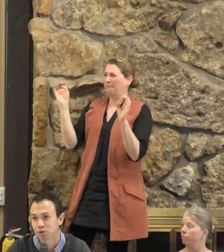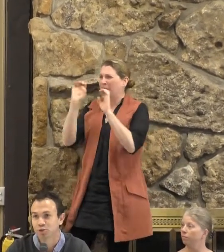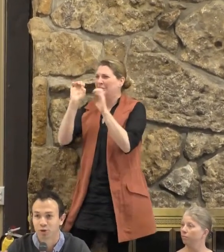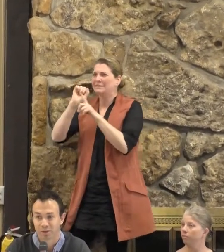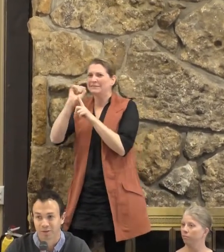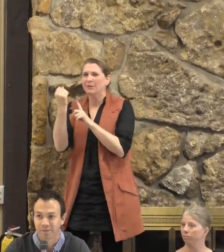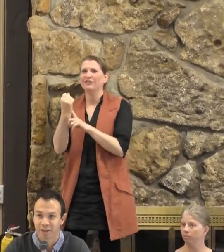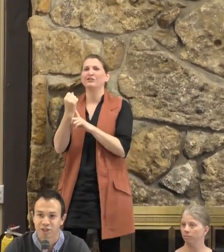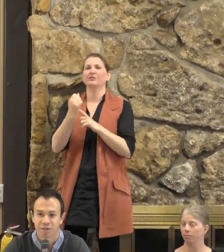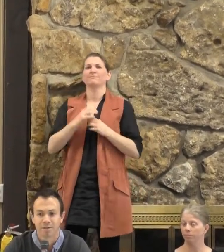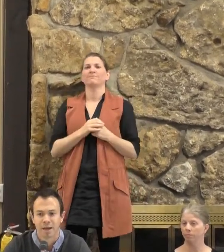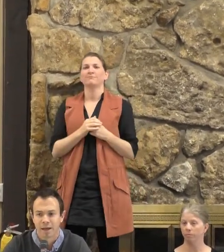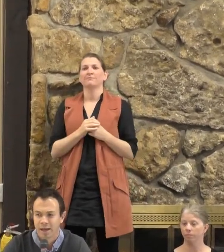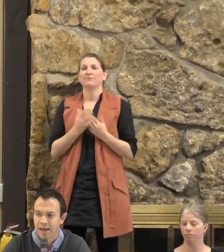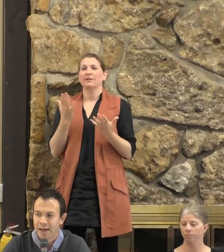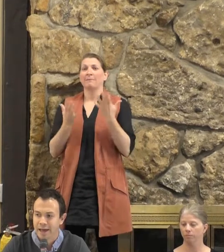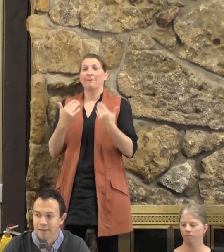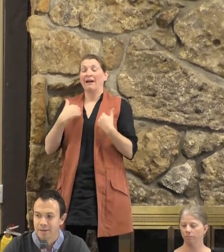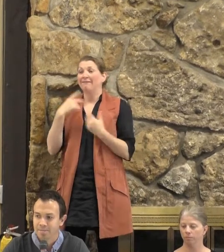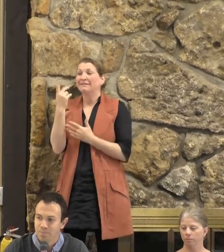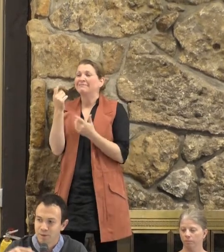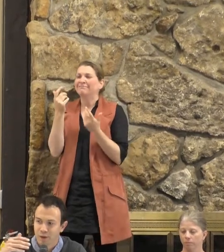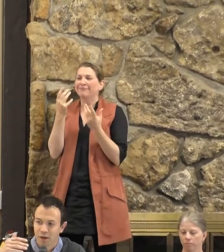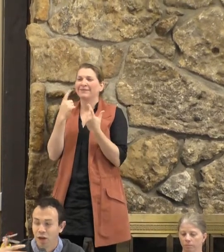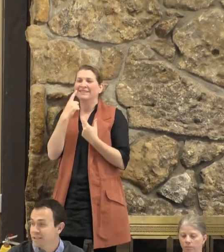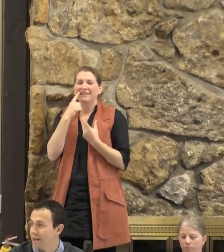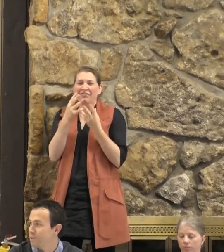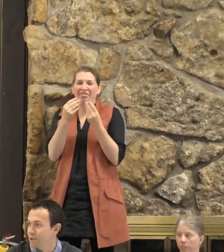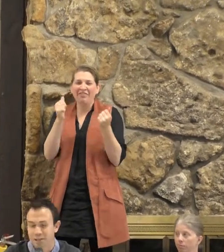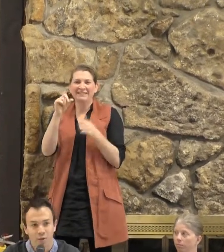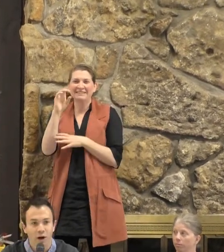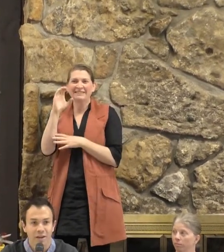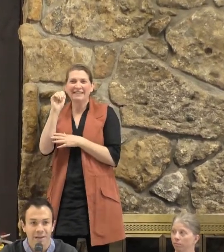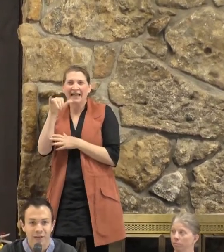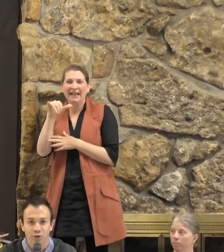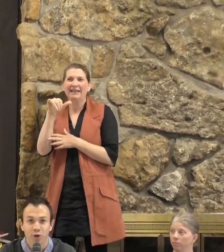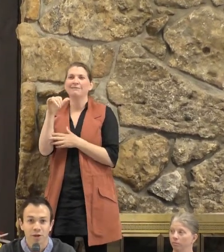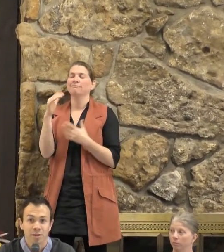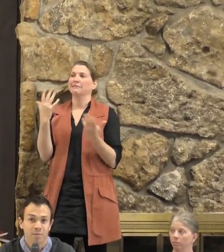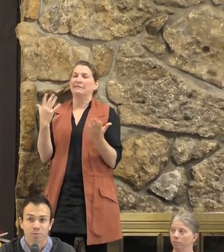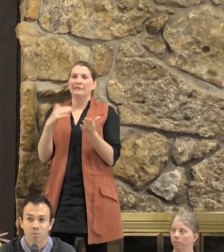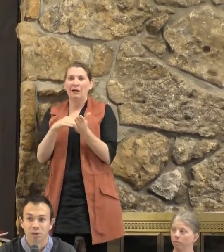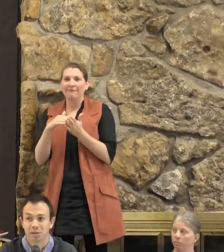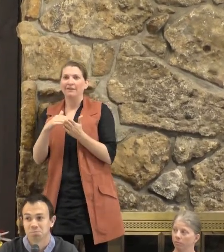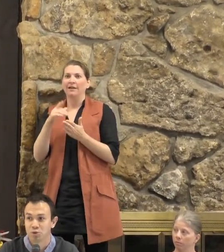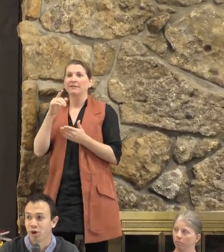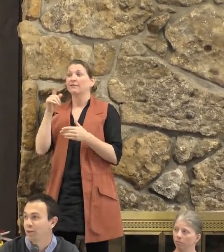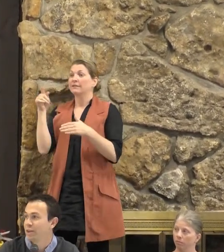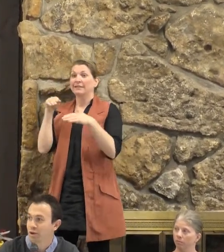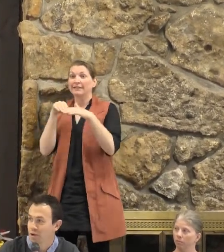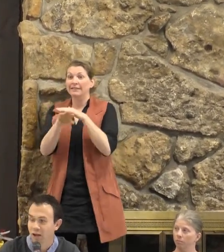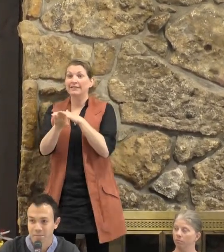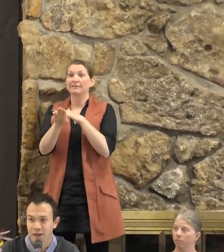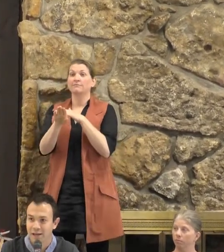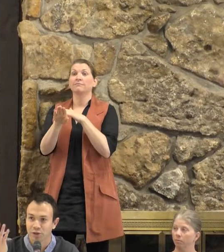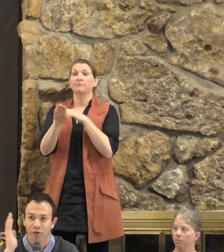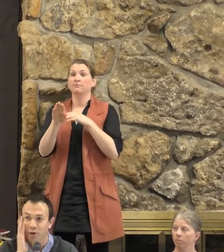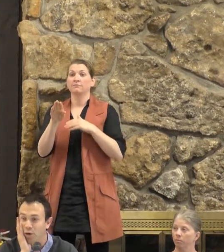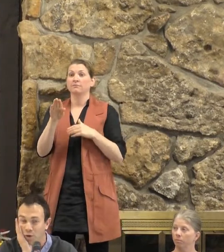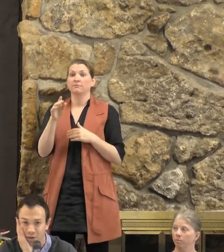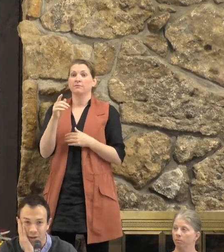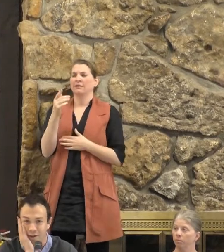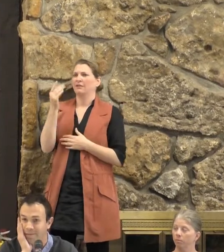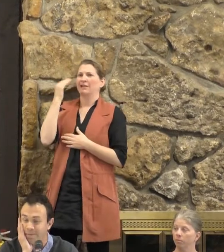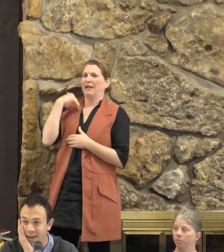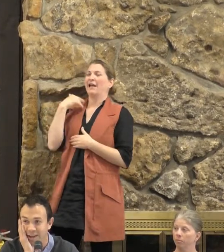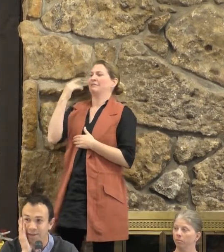decayed tooth or an infection. And a lot of times the minute they walk in that door, we know that they're in a lot of pain. You know,